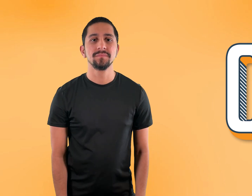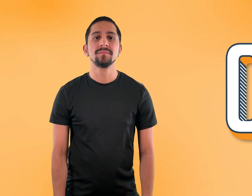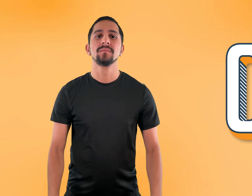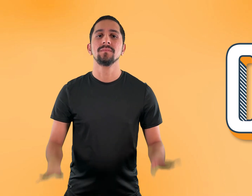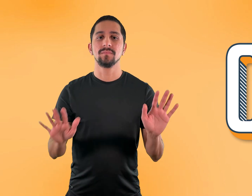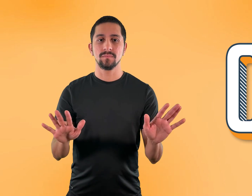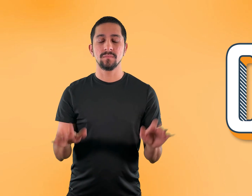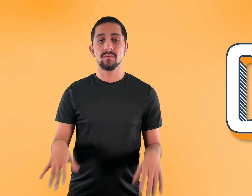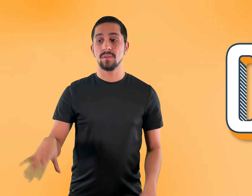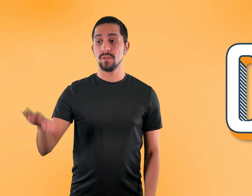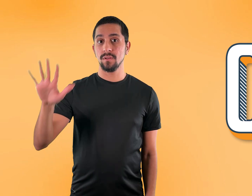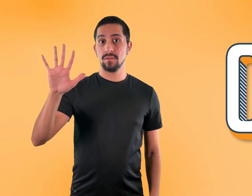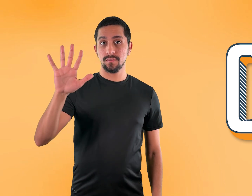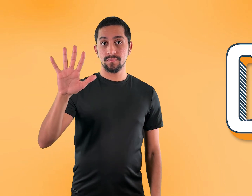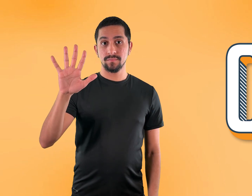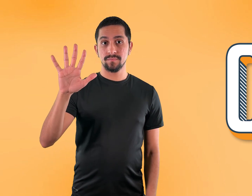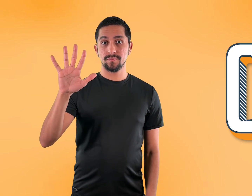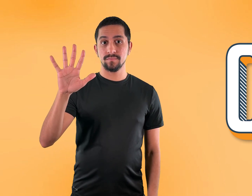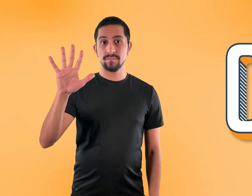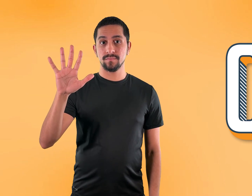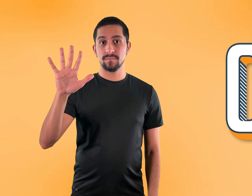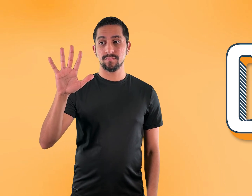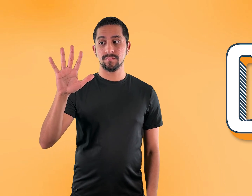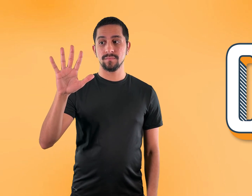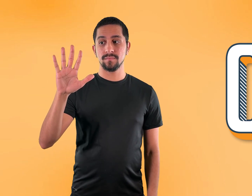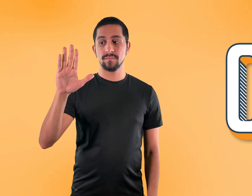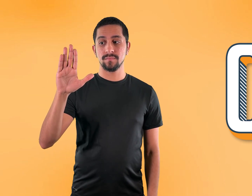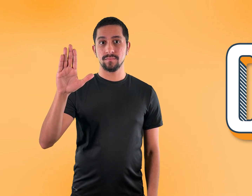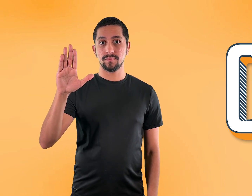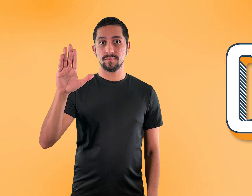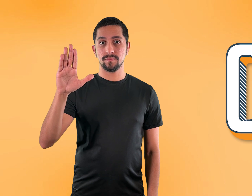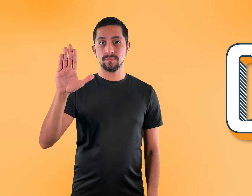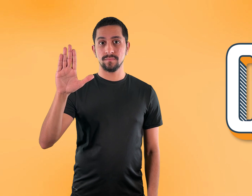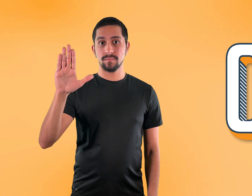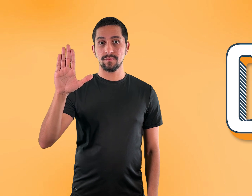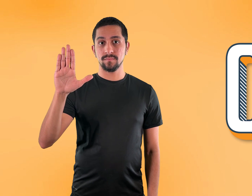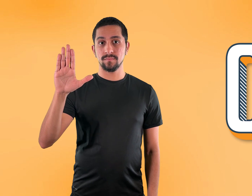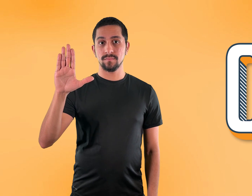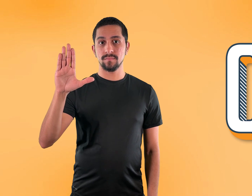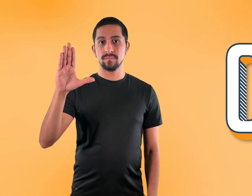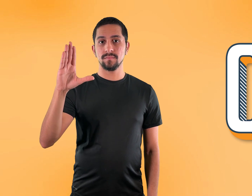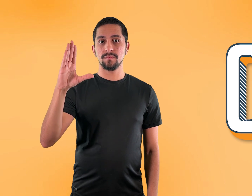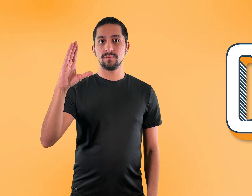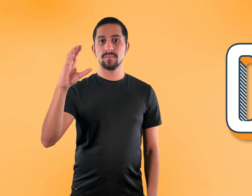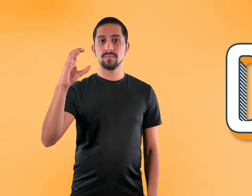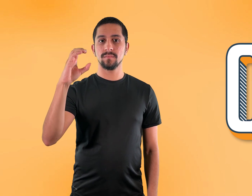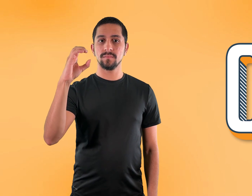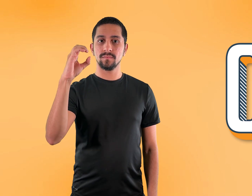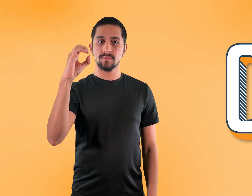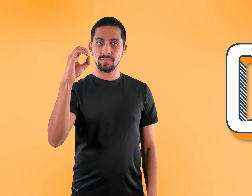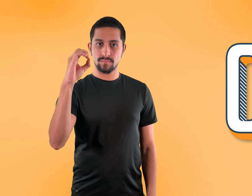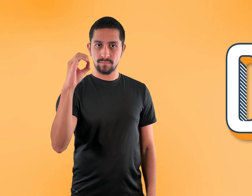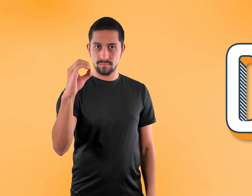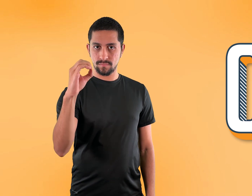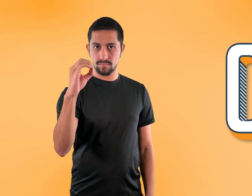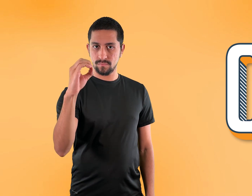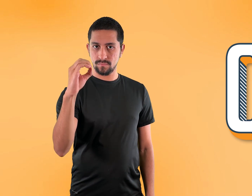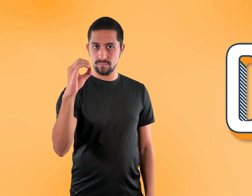Make an O by bringing all your fingers together and touching them to your thumb, like a little donut.